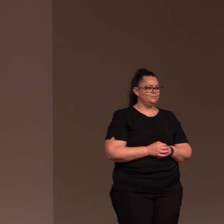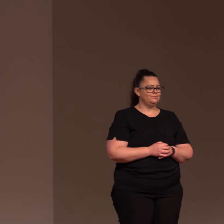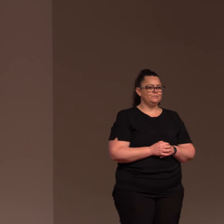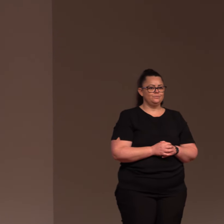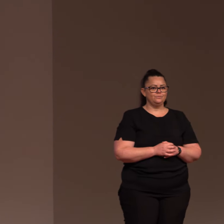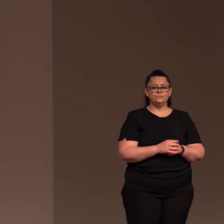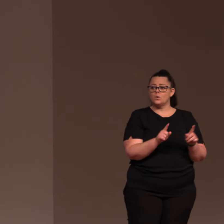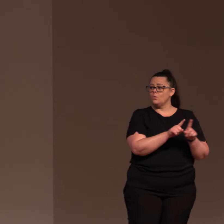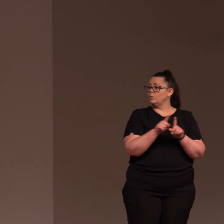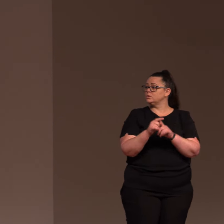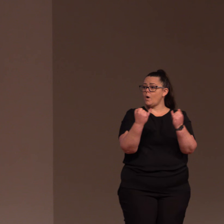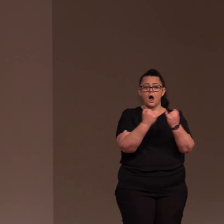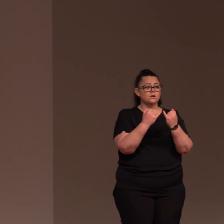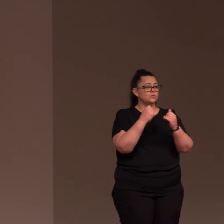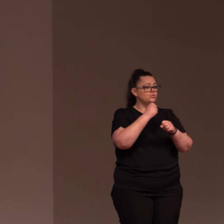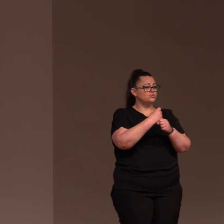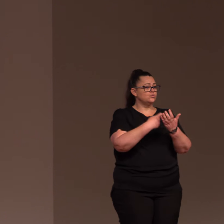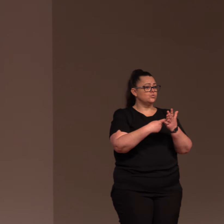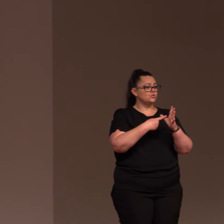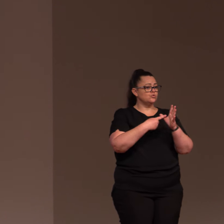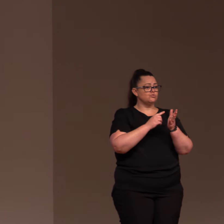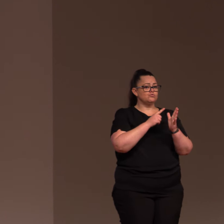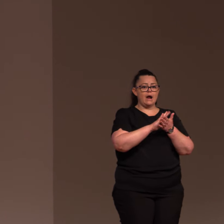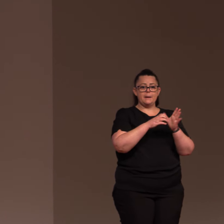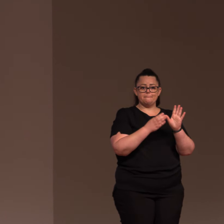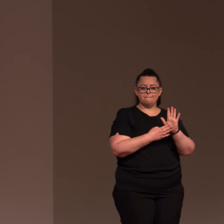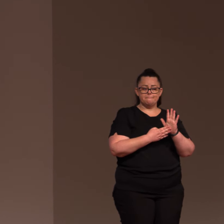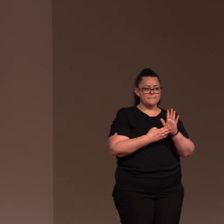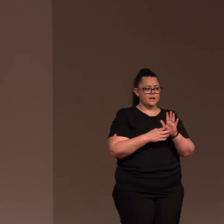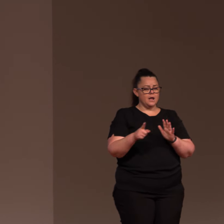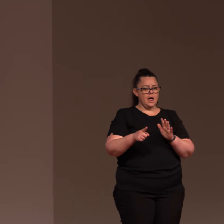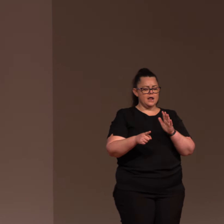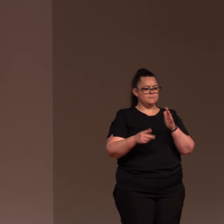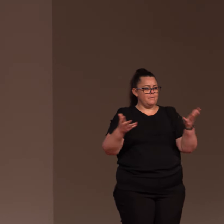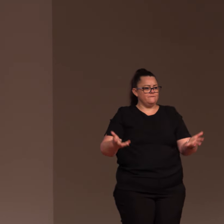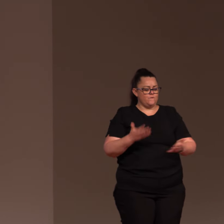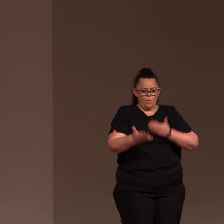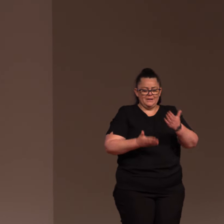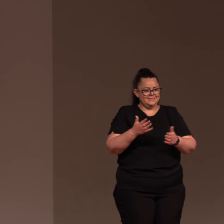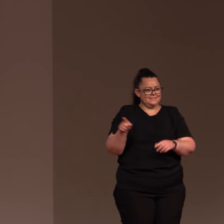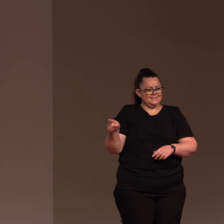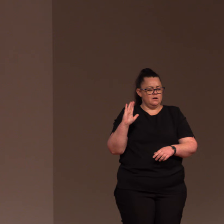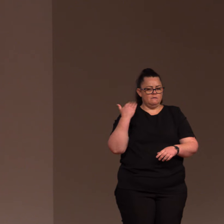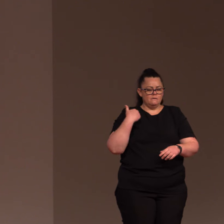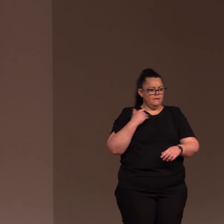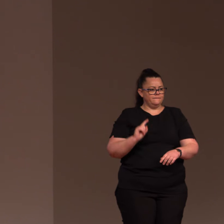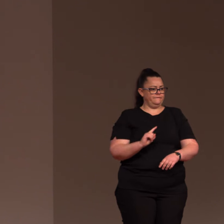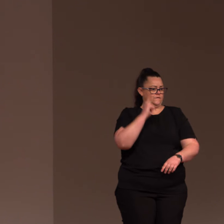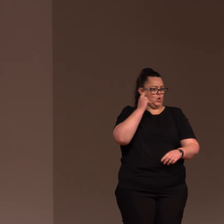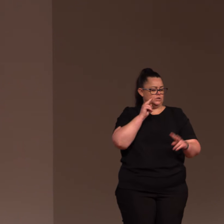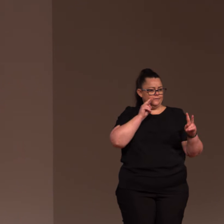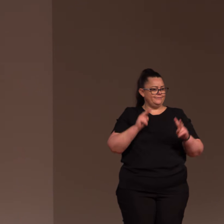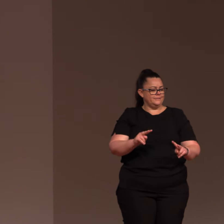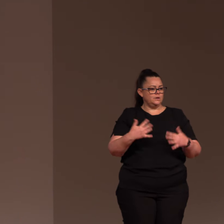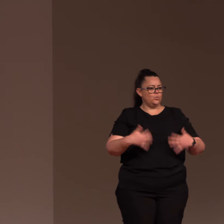Uncle Graham and that those performers, my God, I've never seen anything like that in my life. That was just incredible. I think you could have